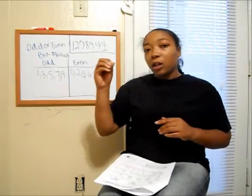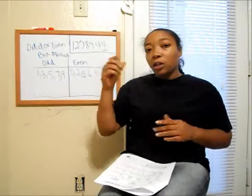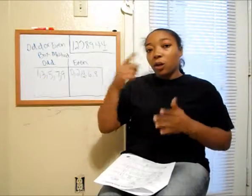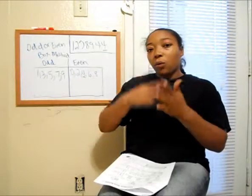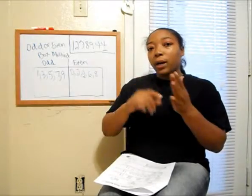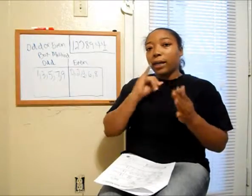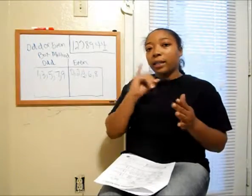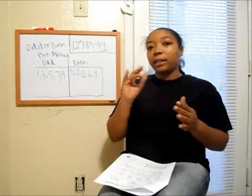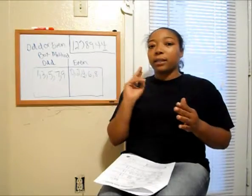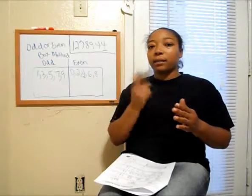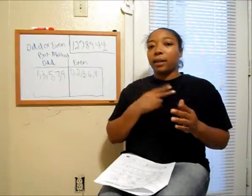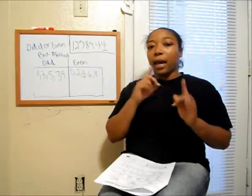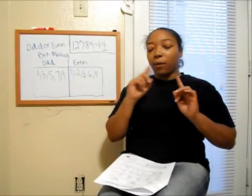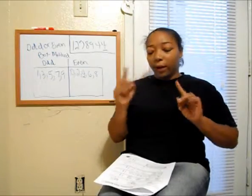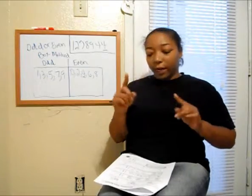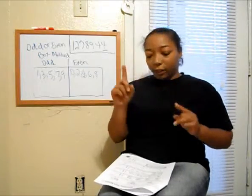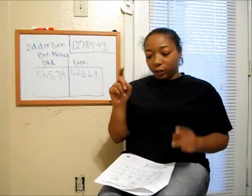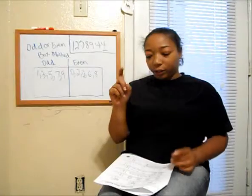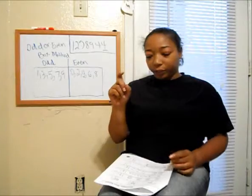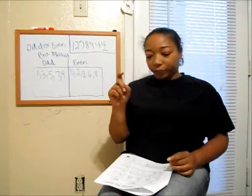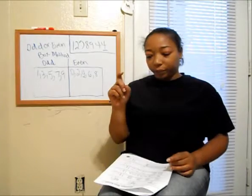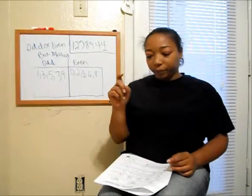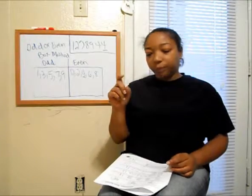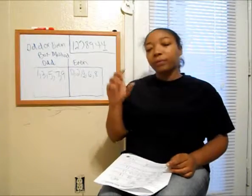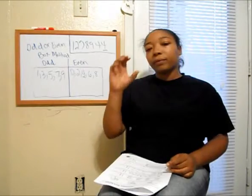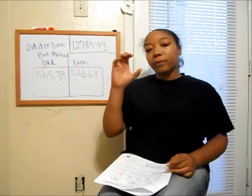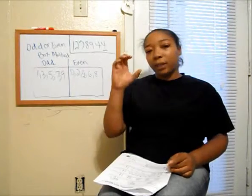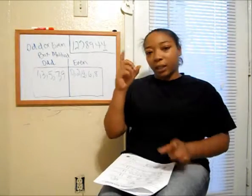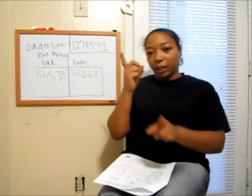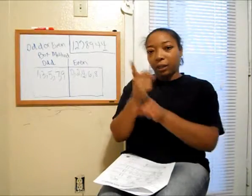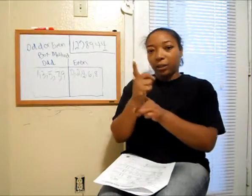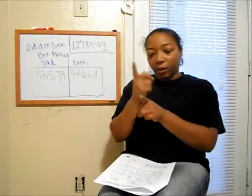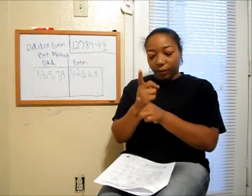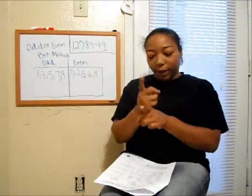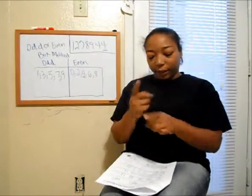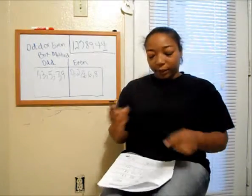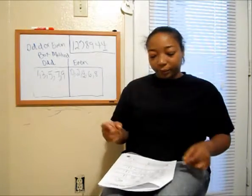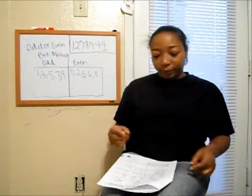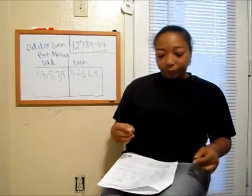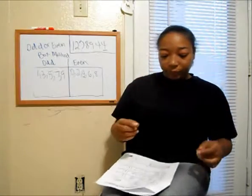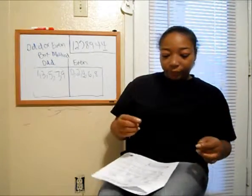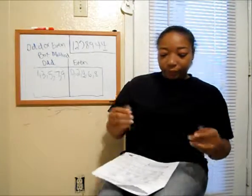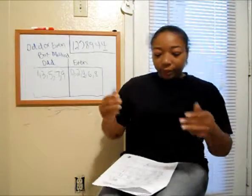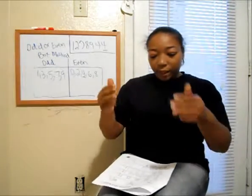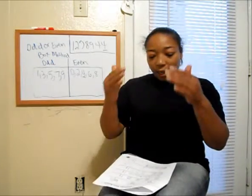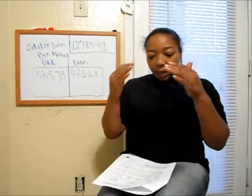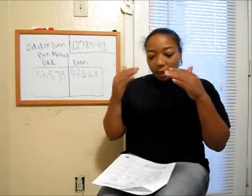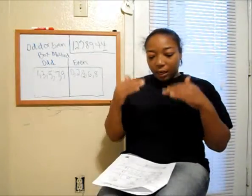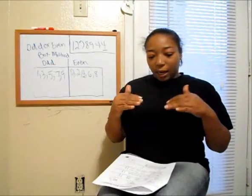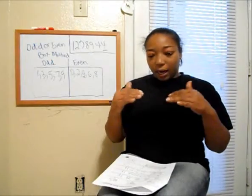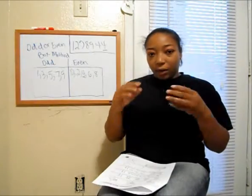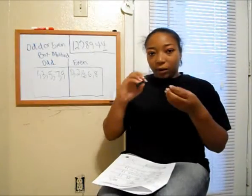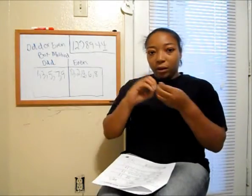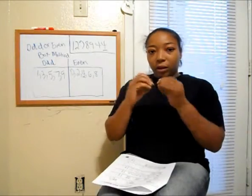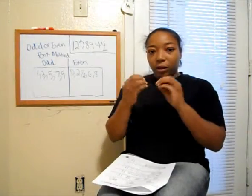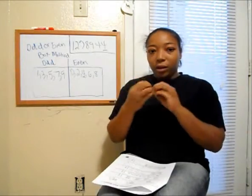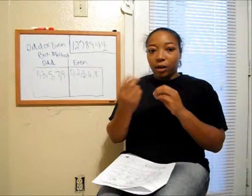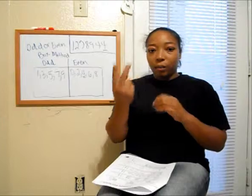So what is our answer? C, correct. Now, number